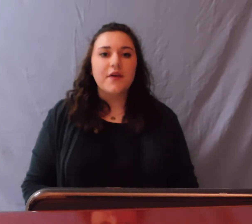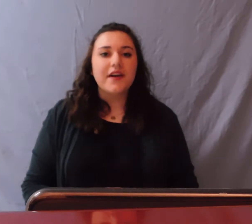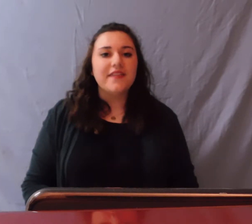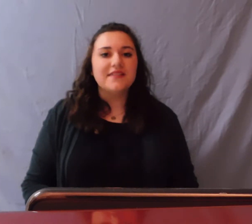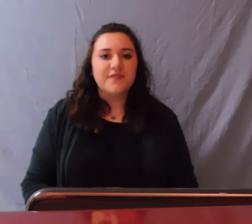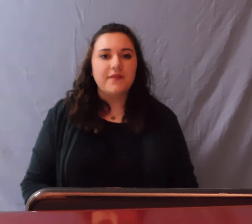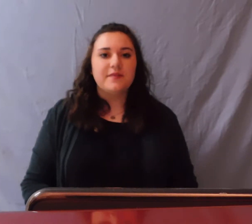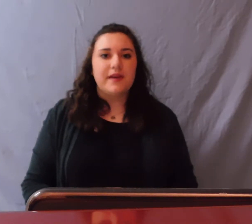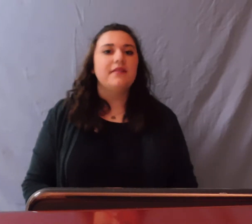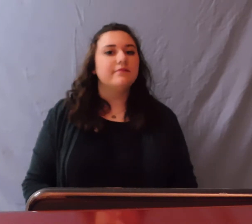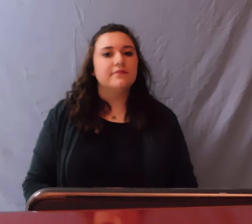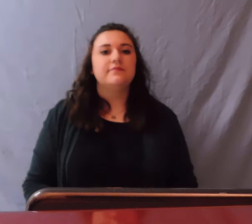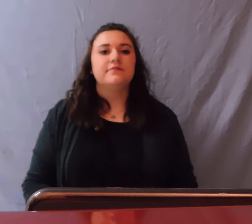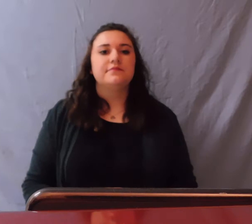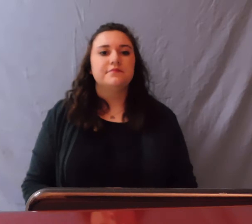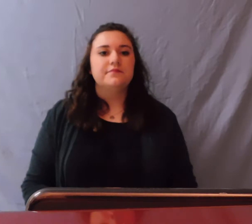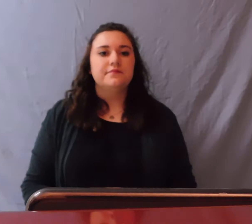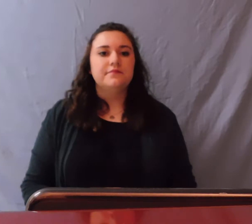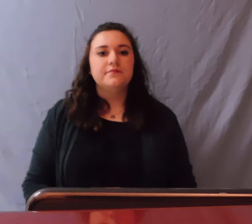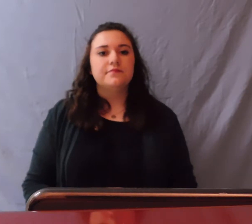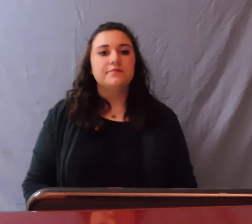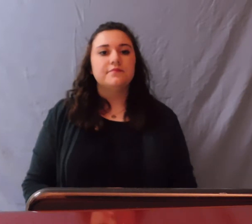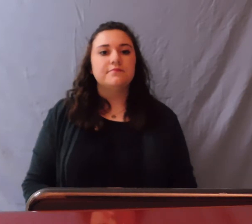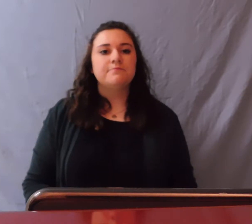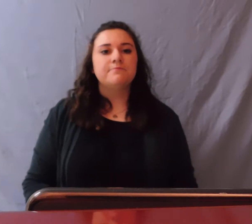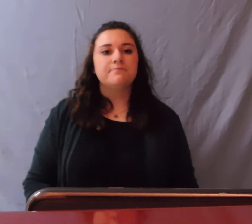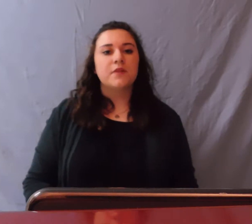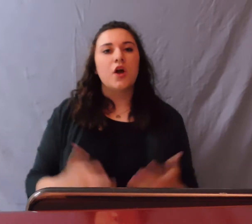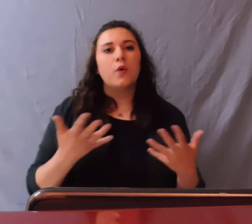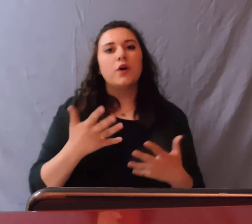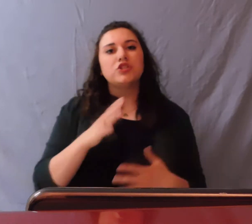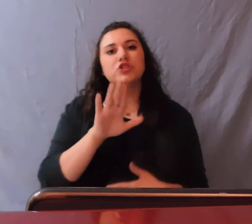Okay, that's fine with me. What is your social security number?